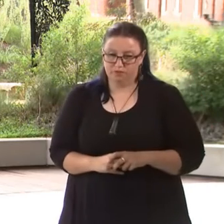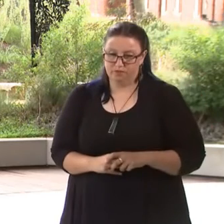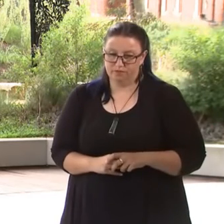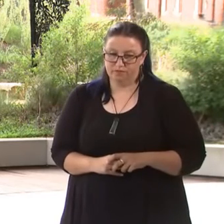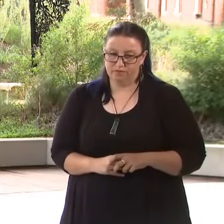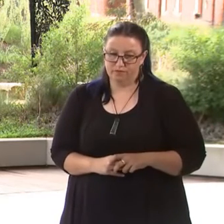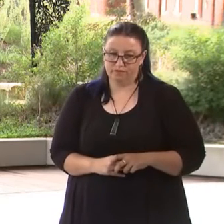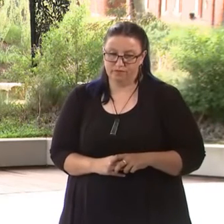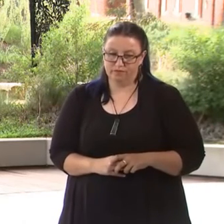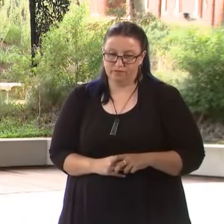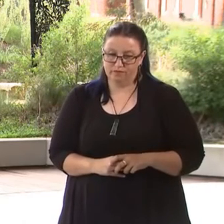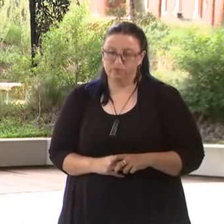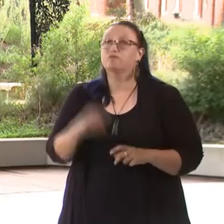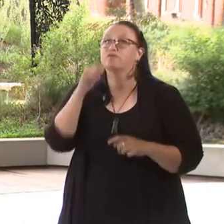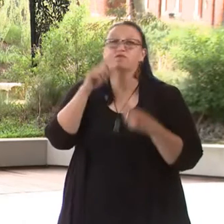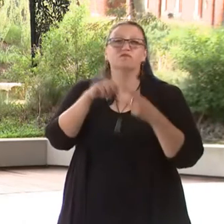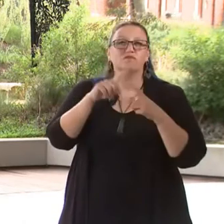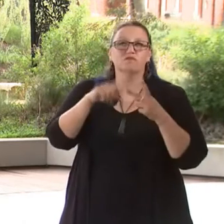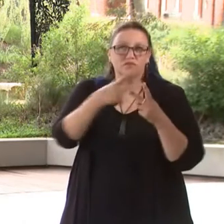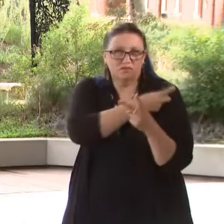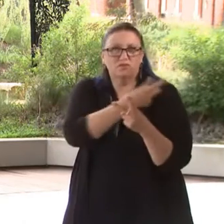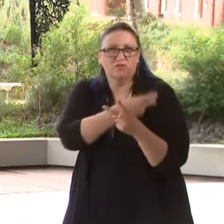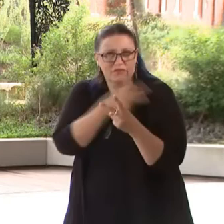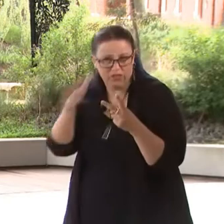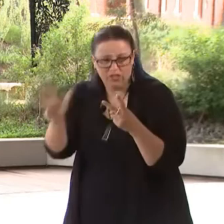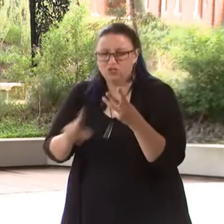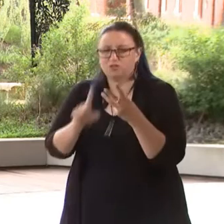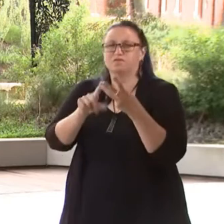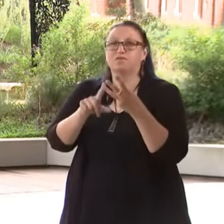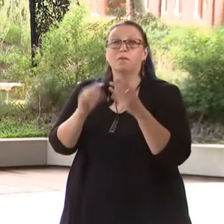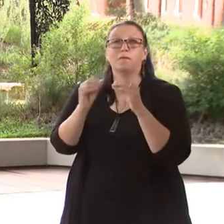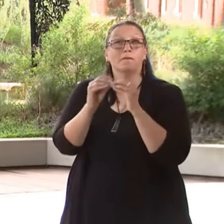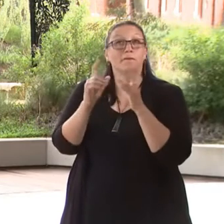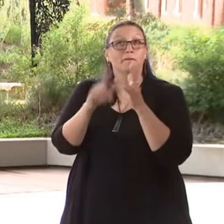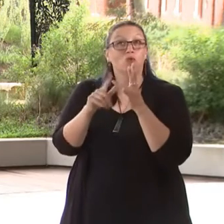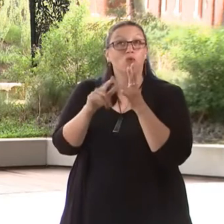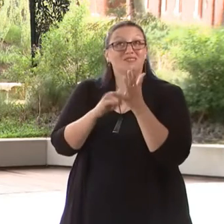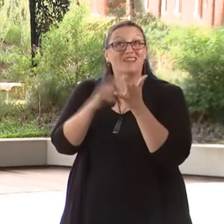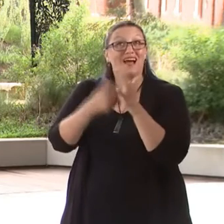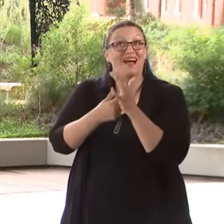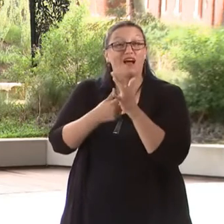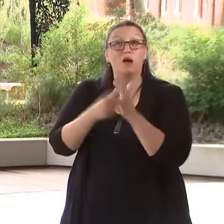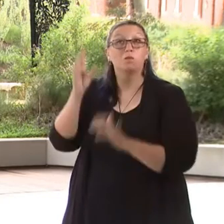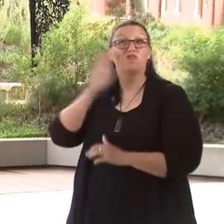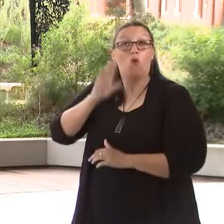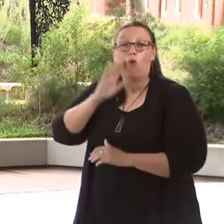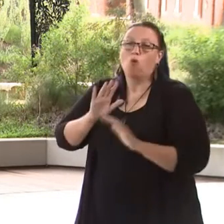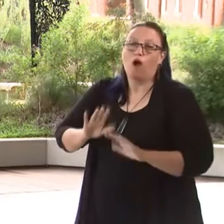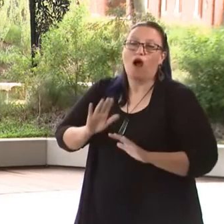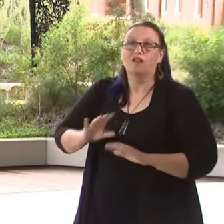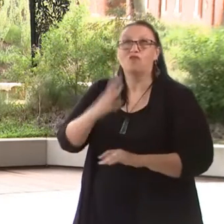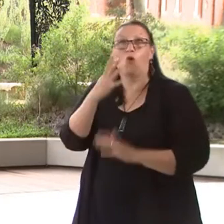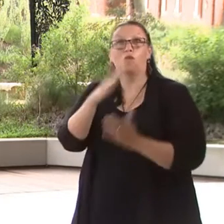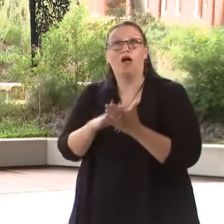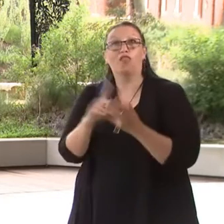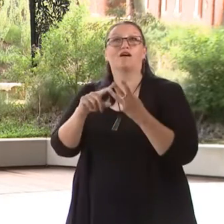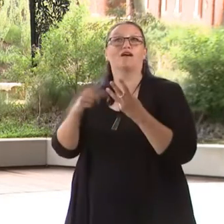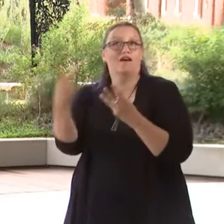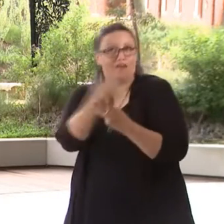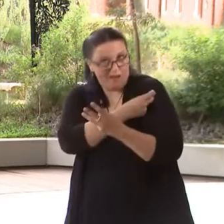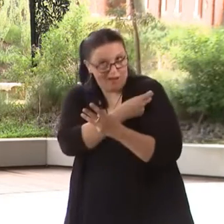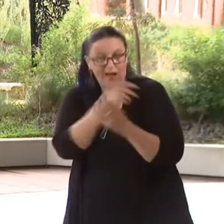moving the interval between your second dose vaccination and your booster shot vaccination from 4 months to 3